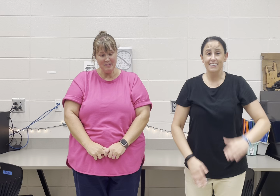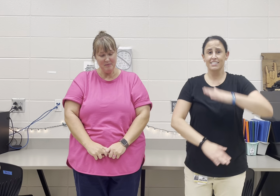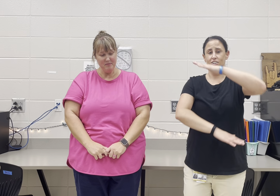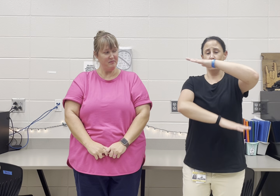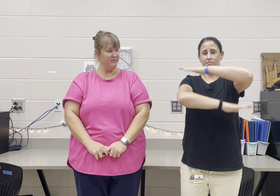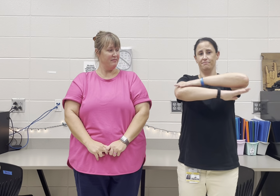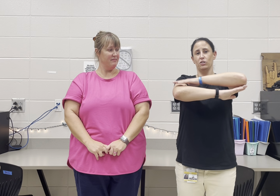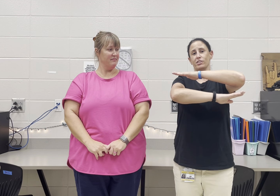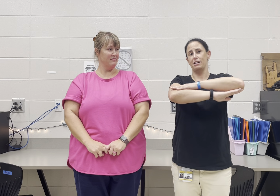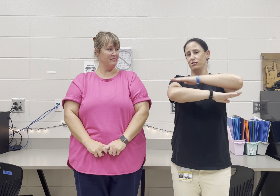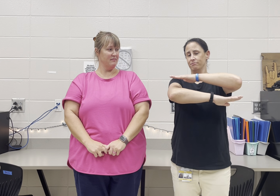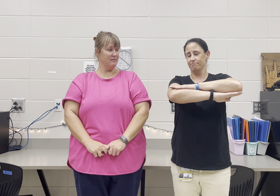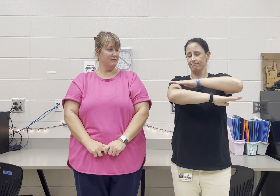Desk or table.